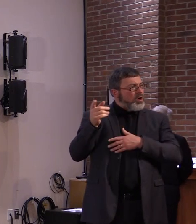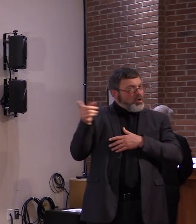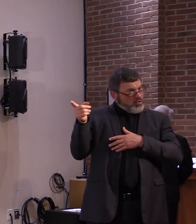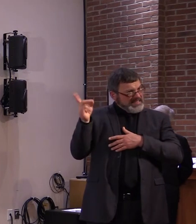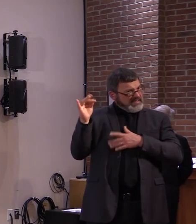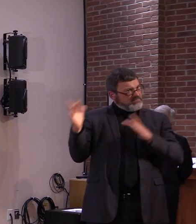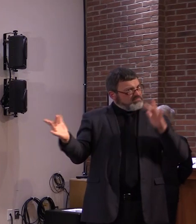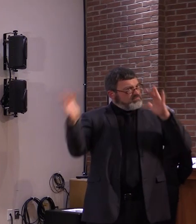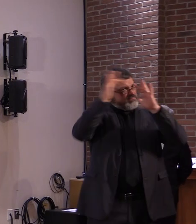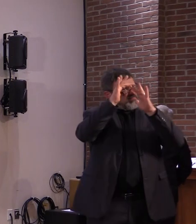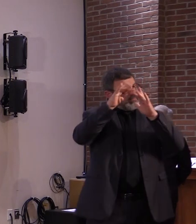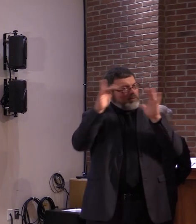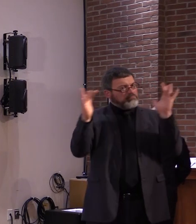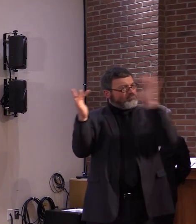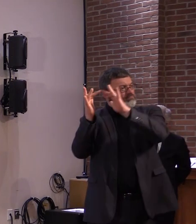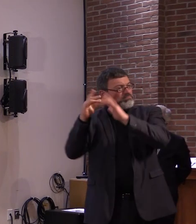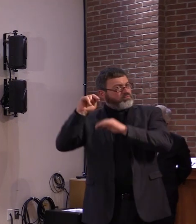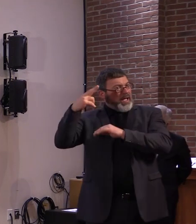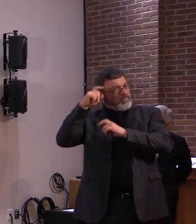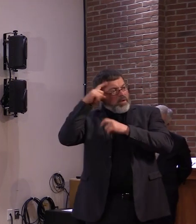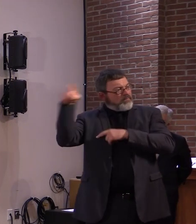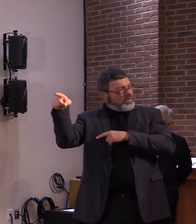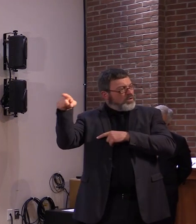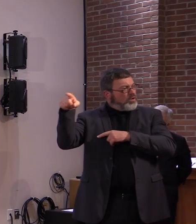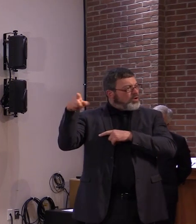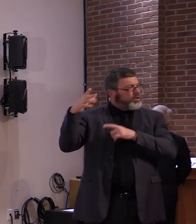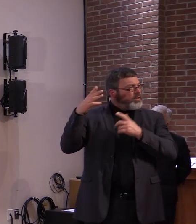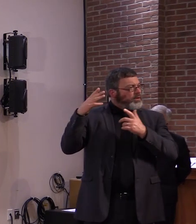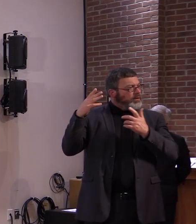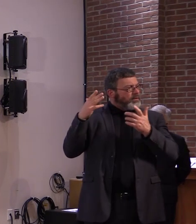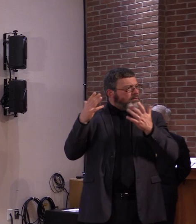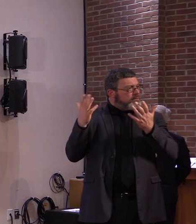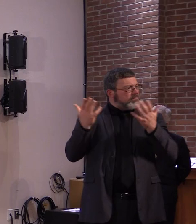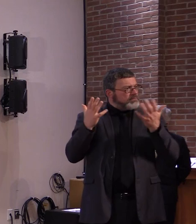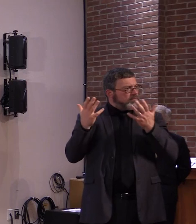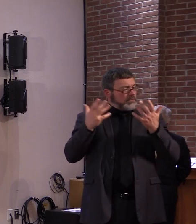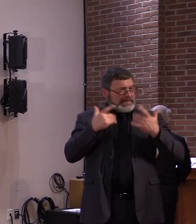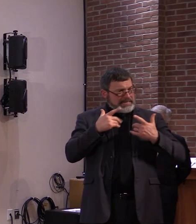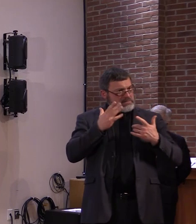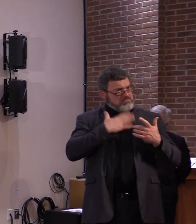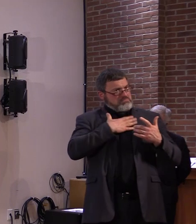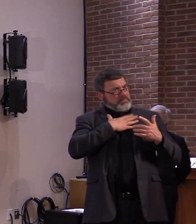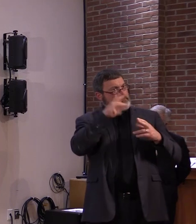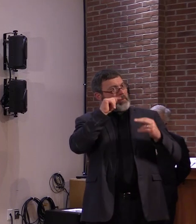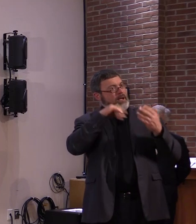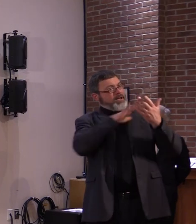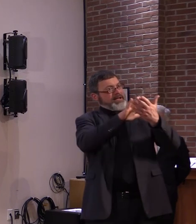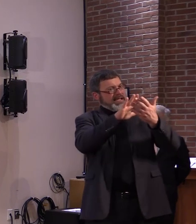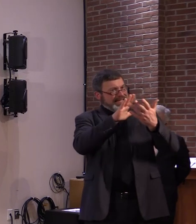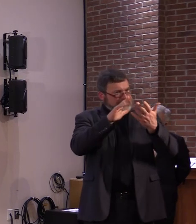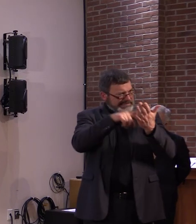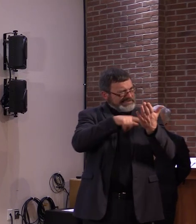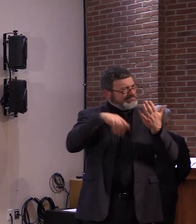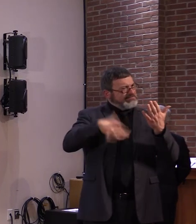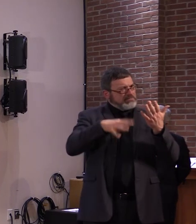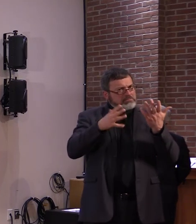Vermont's mitigation strategies, or vice versa? Have we offered any of our mitigation strategies to help